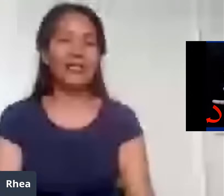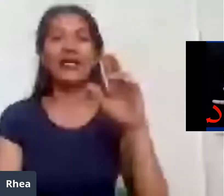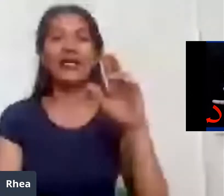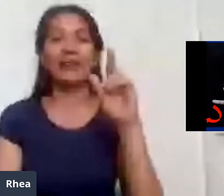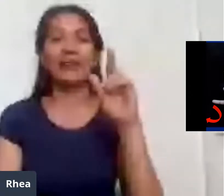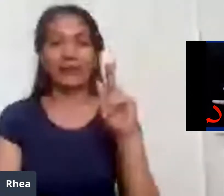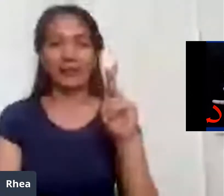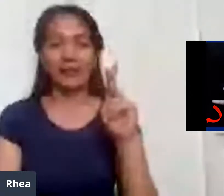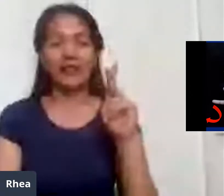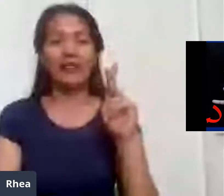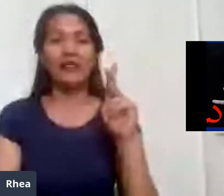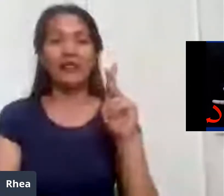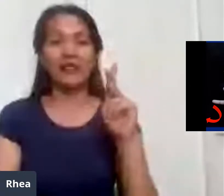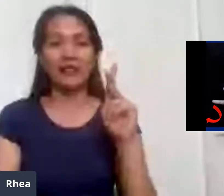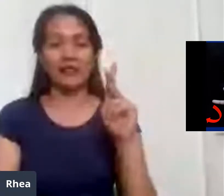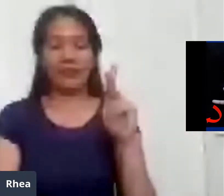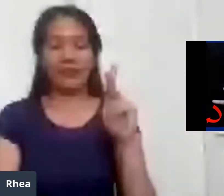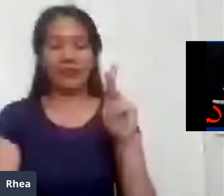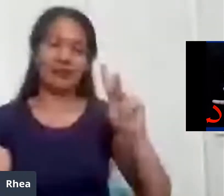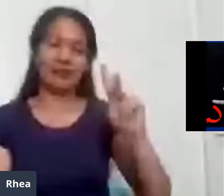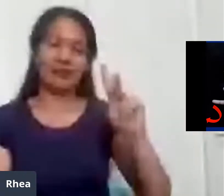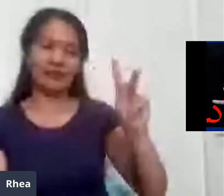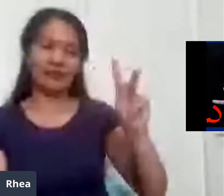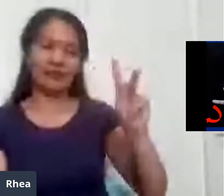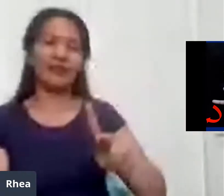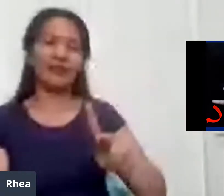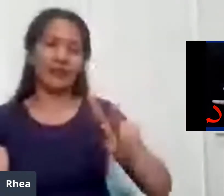letter K.